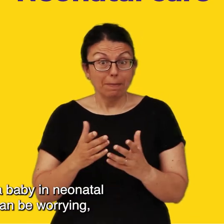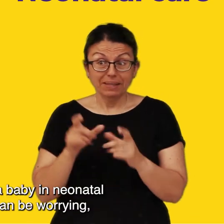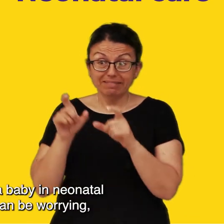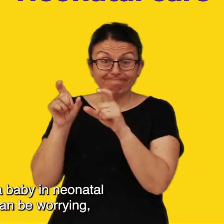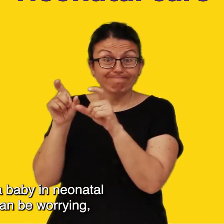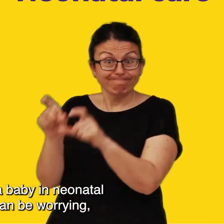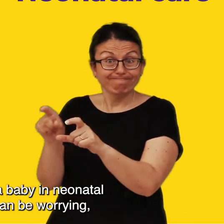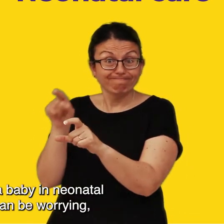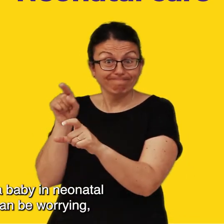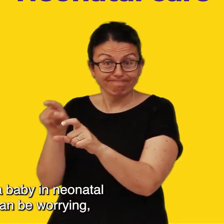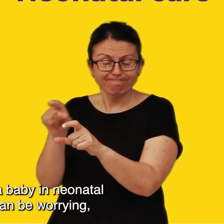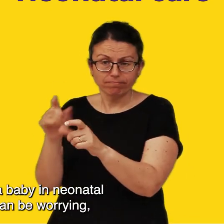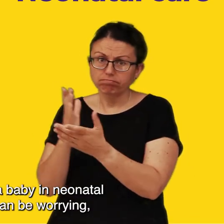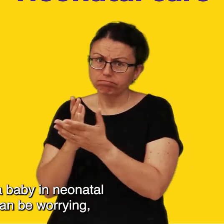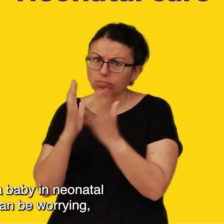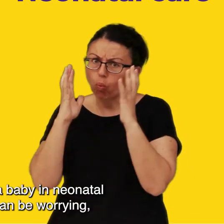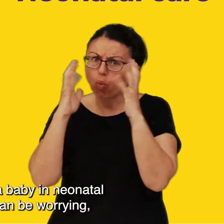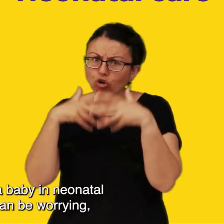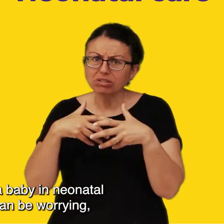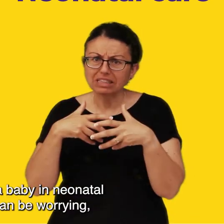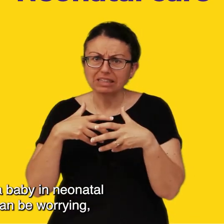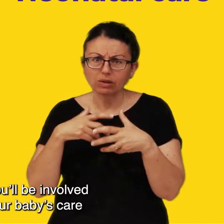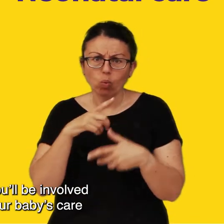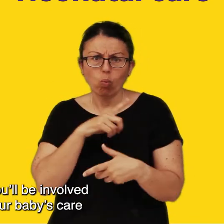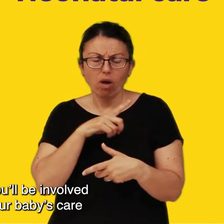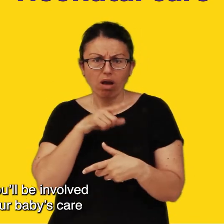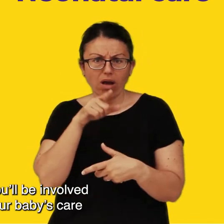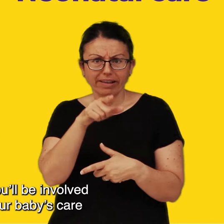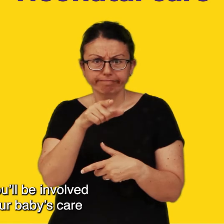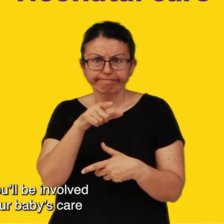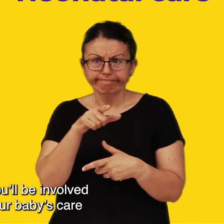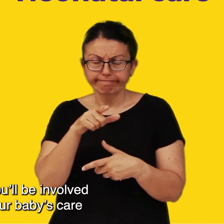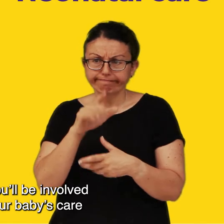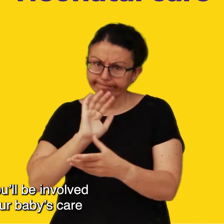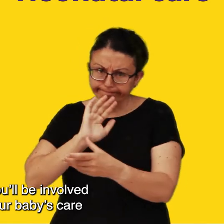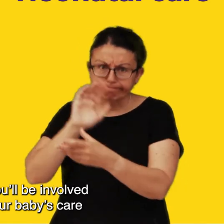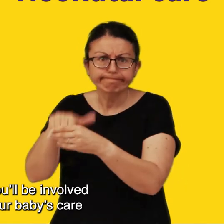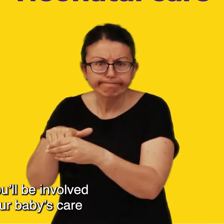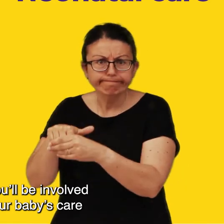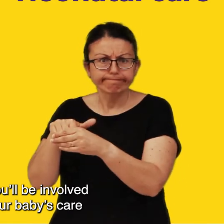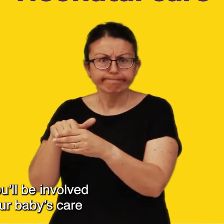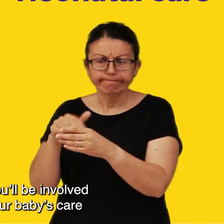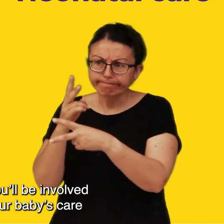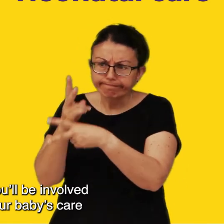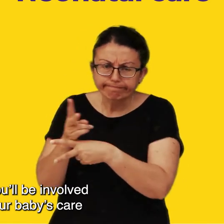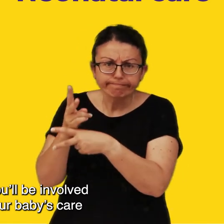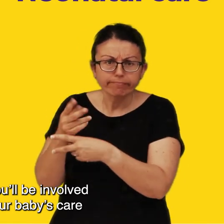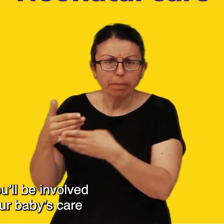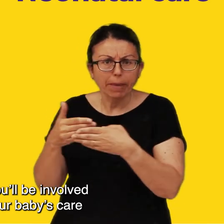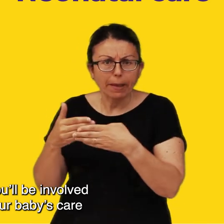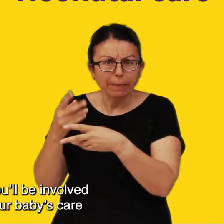Having a baby in neonatal care can be worrying, but you'll be involved in your baby's care